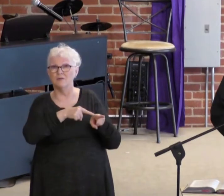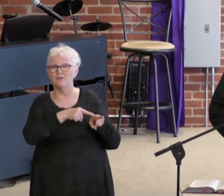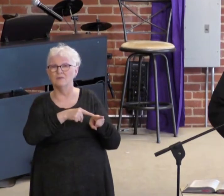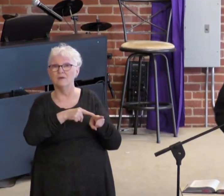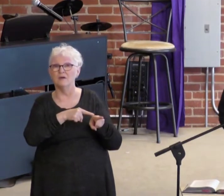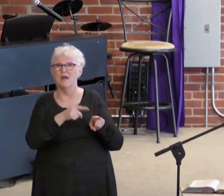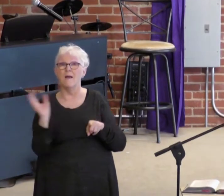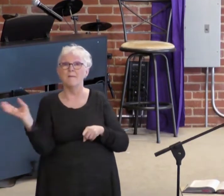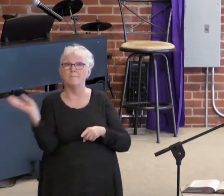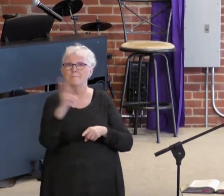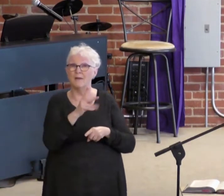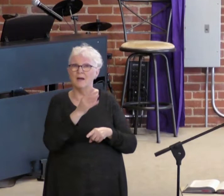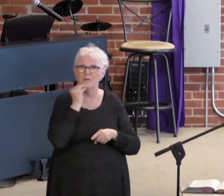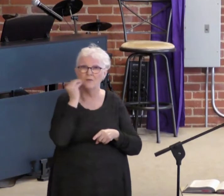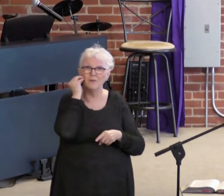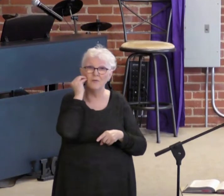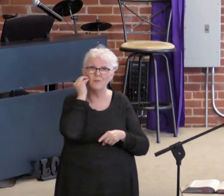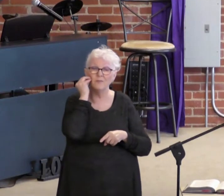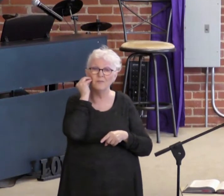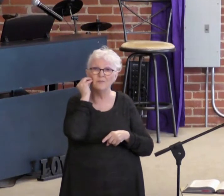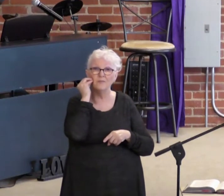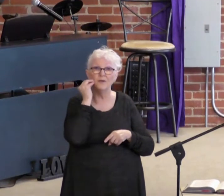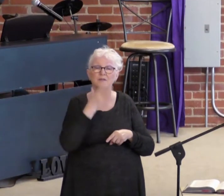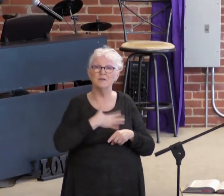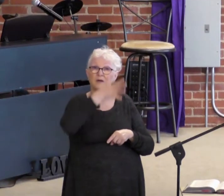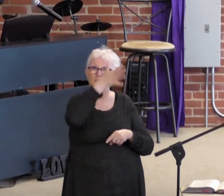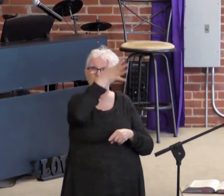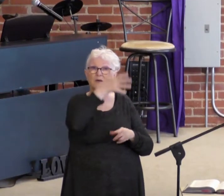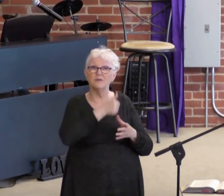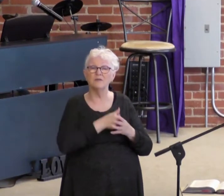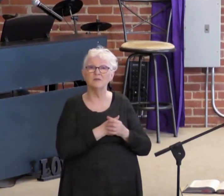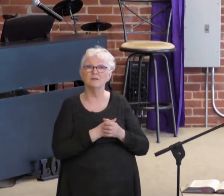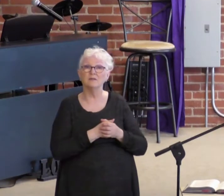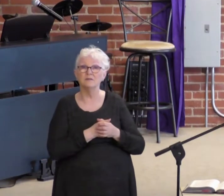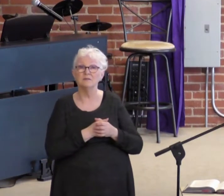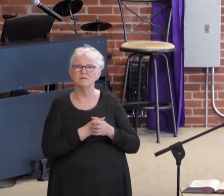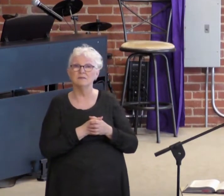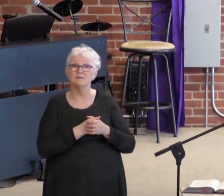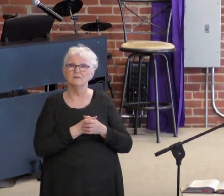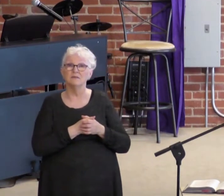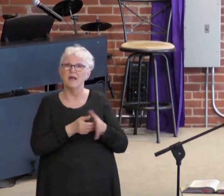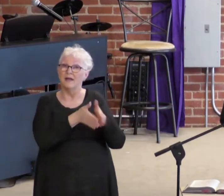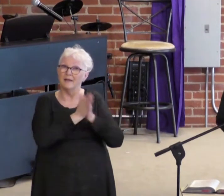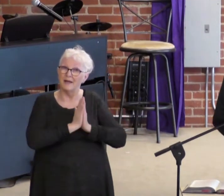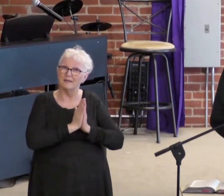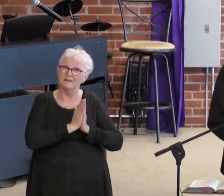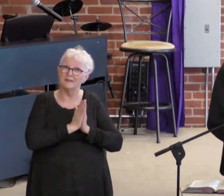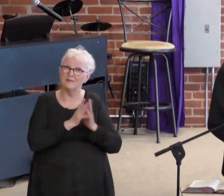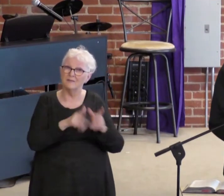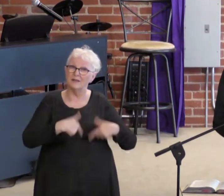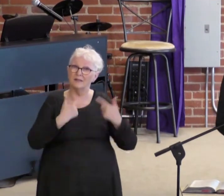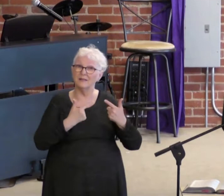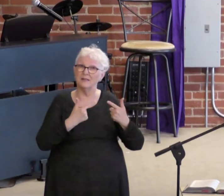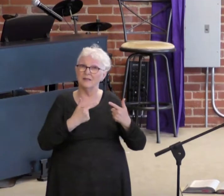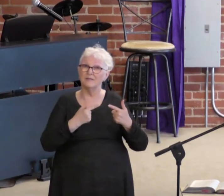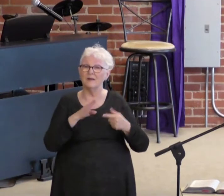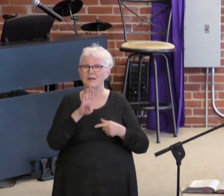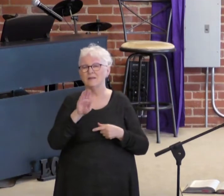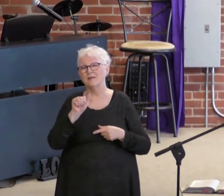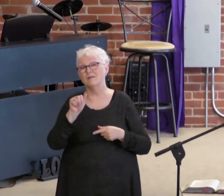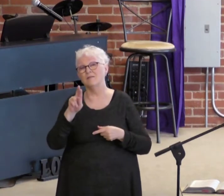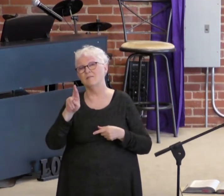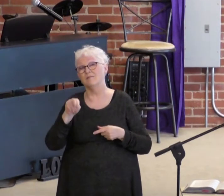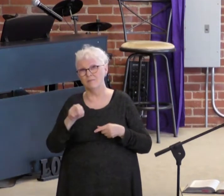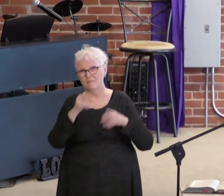going to look up my dad and I'm going to just see if I can't live in the barn, maybe sleep in the barn